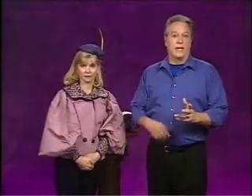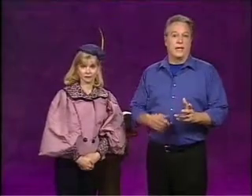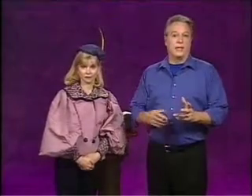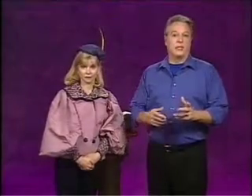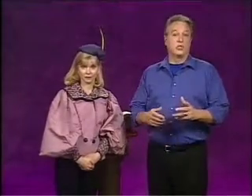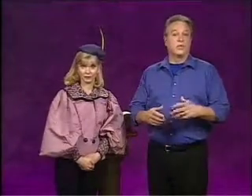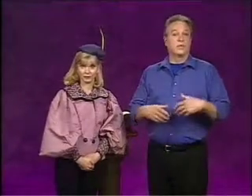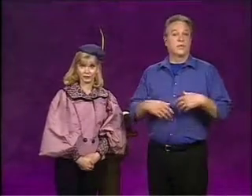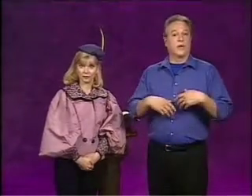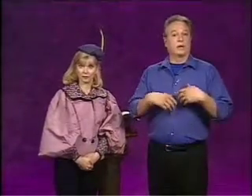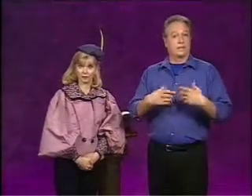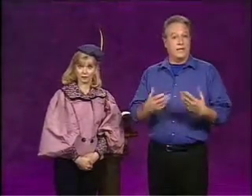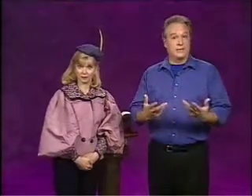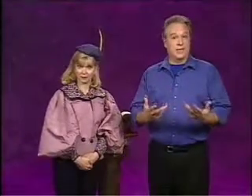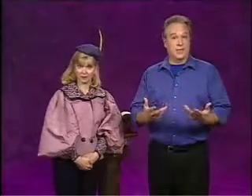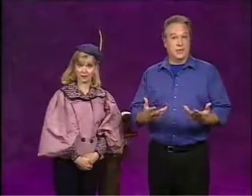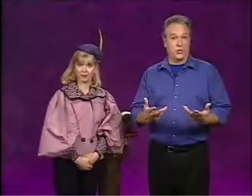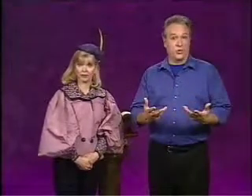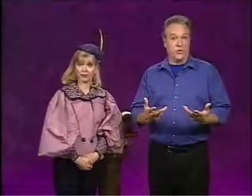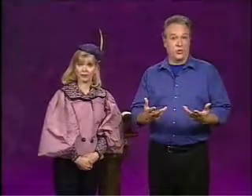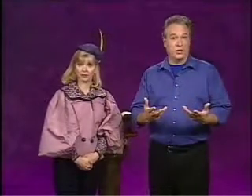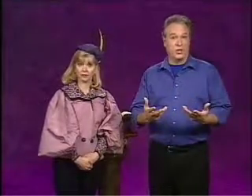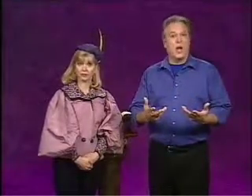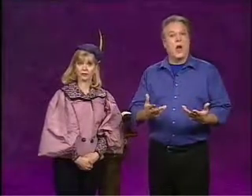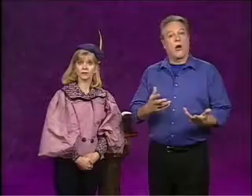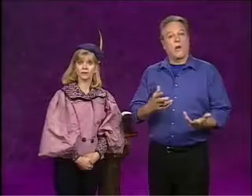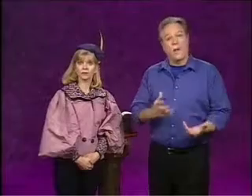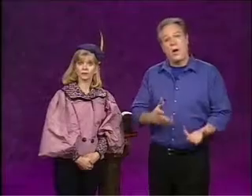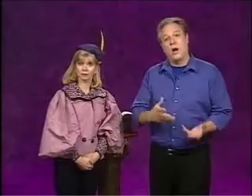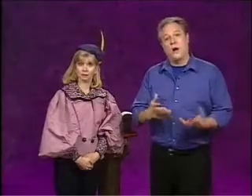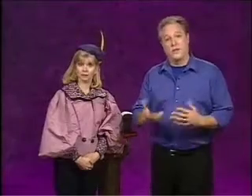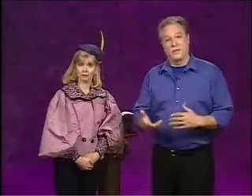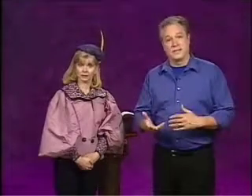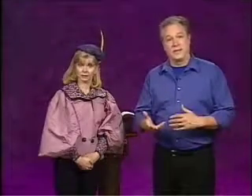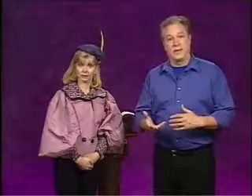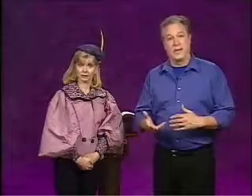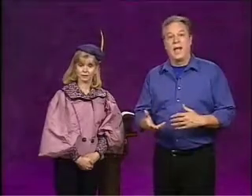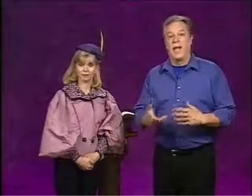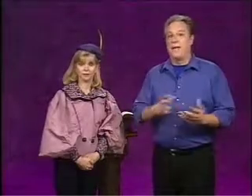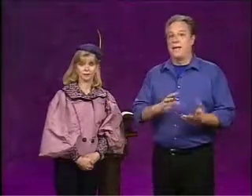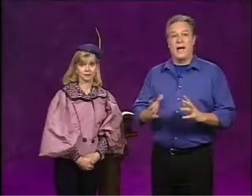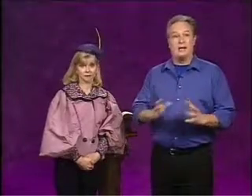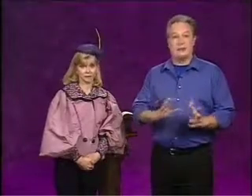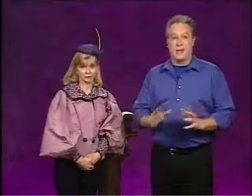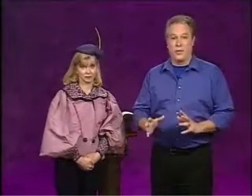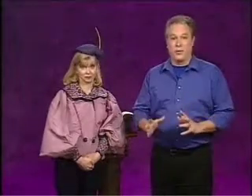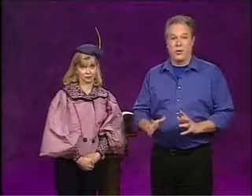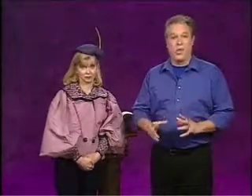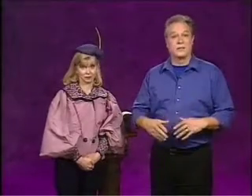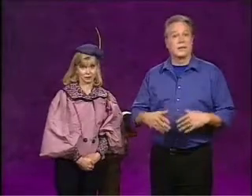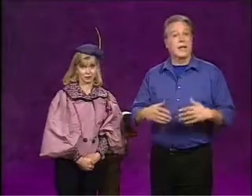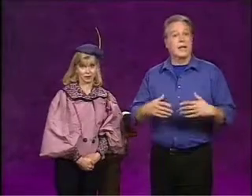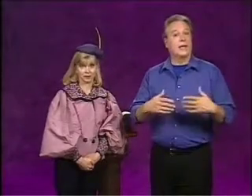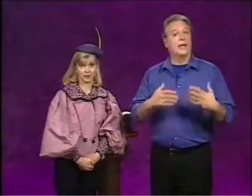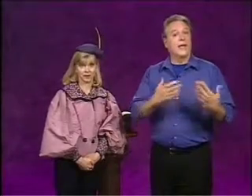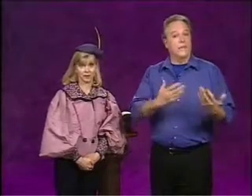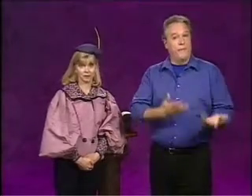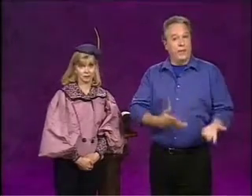in English to express intensity and duration are a part of the sign and not separate words, like